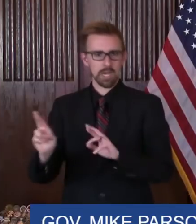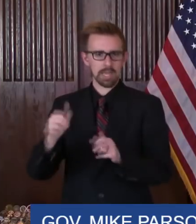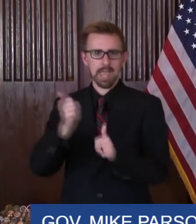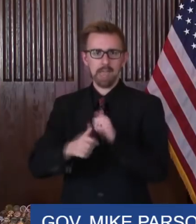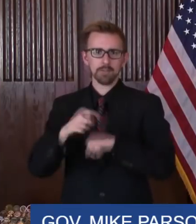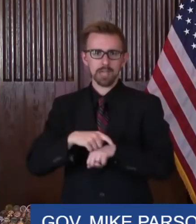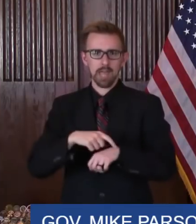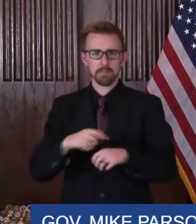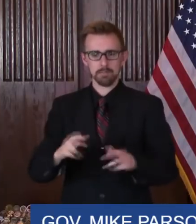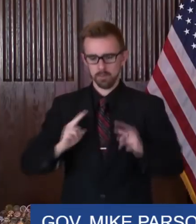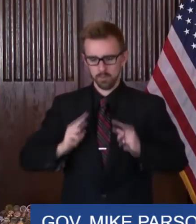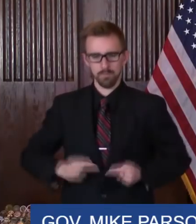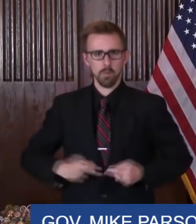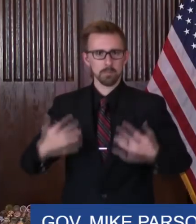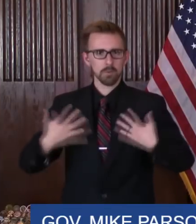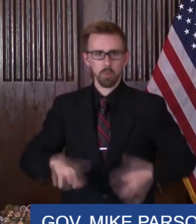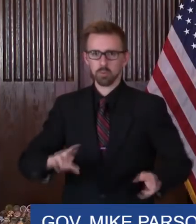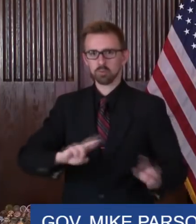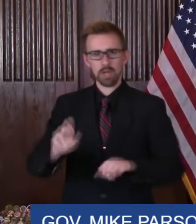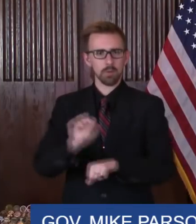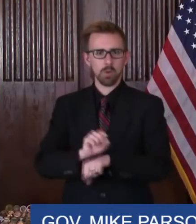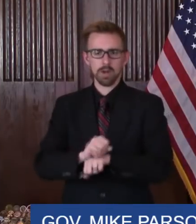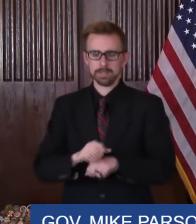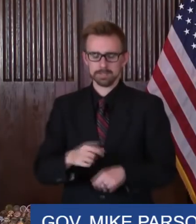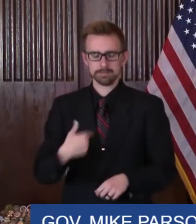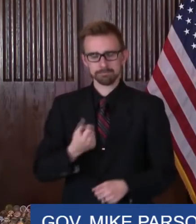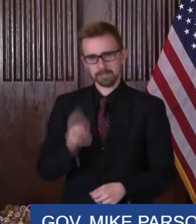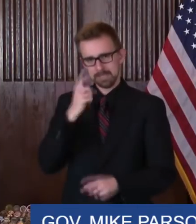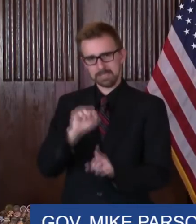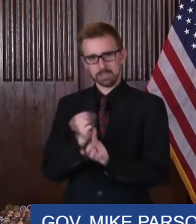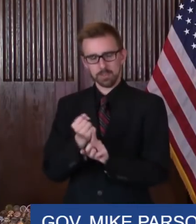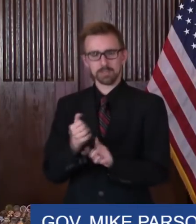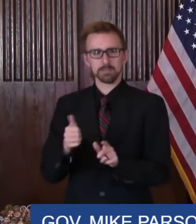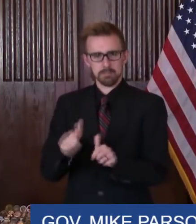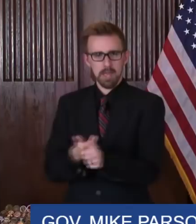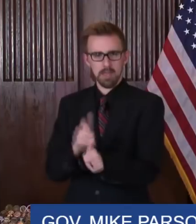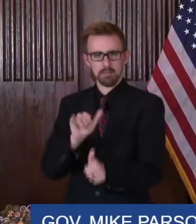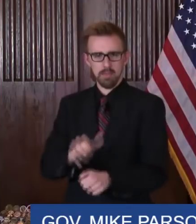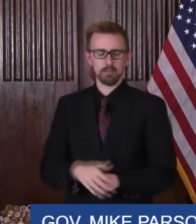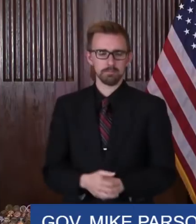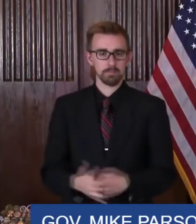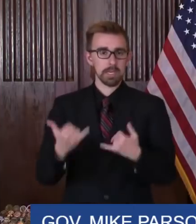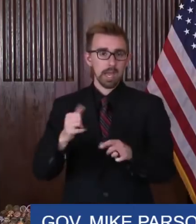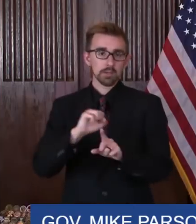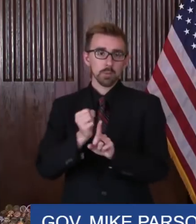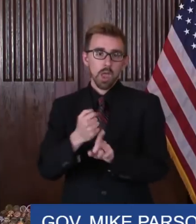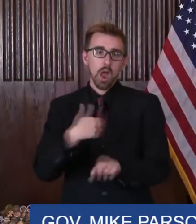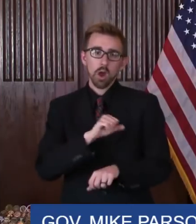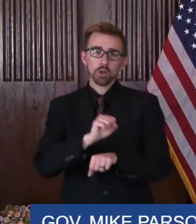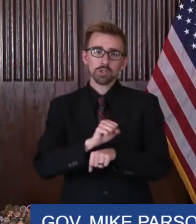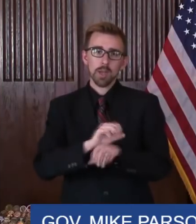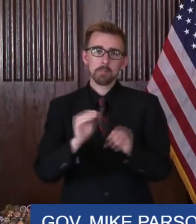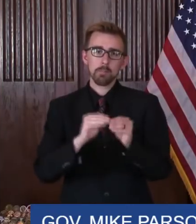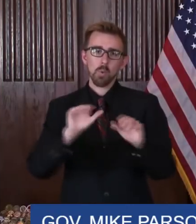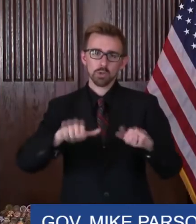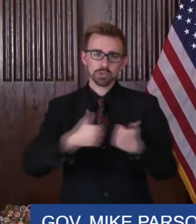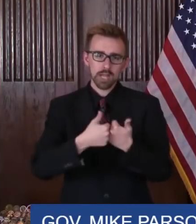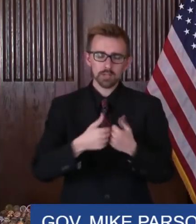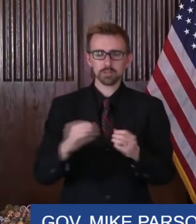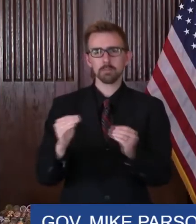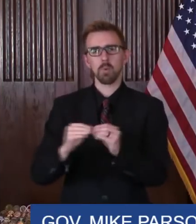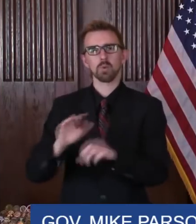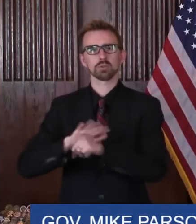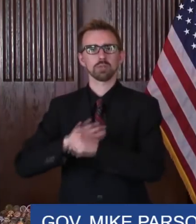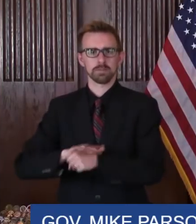time they put on that uniform. The current situation, however, makes our jobs even more challenging and more stressful.